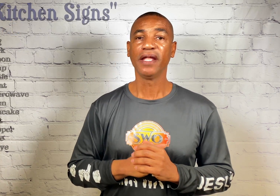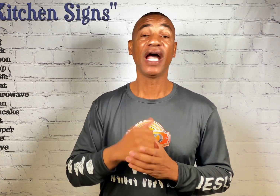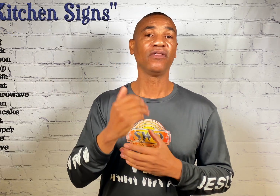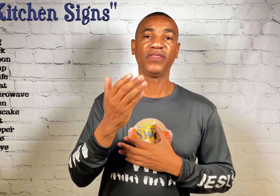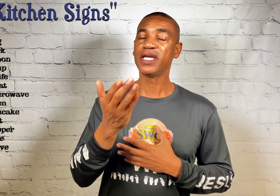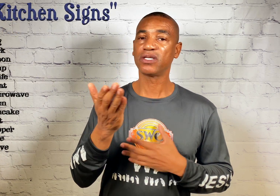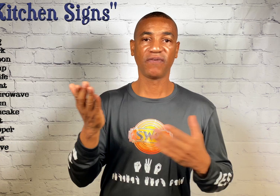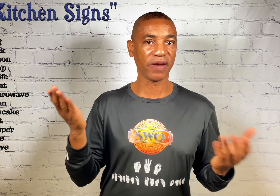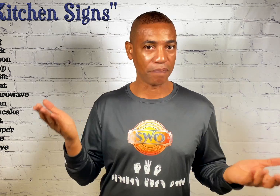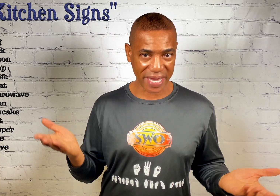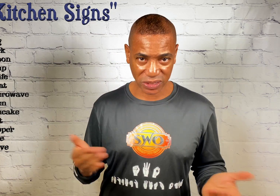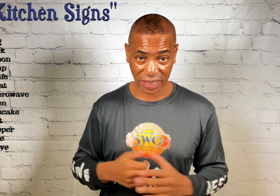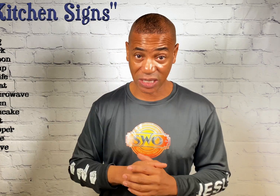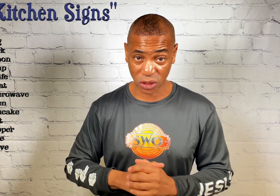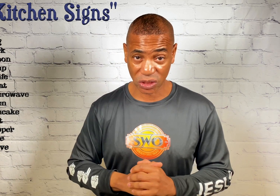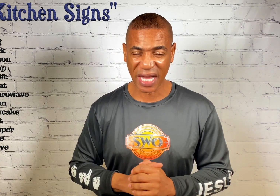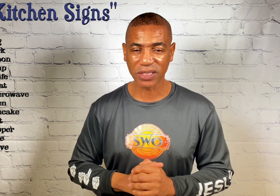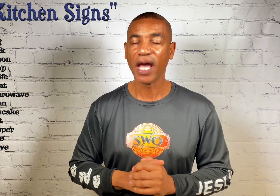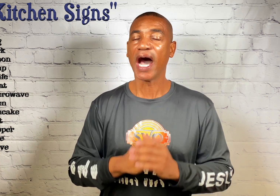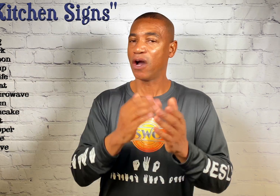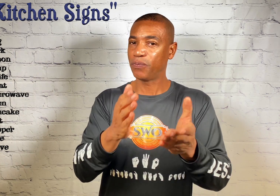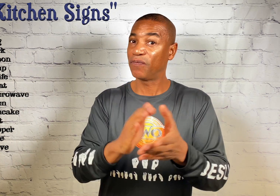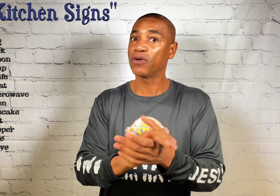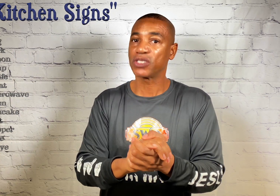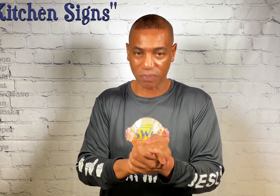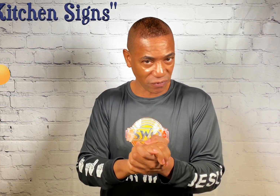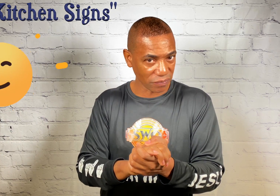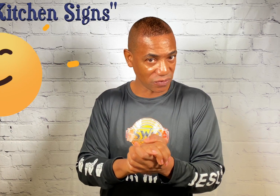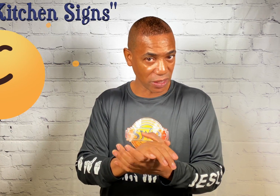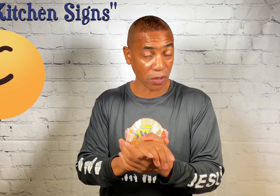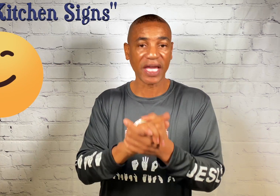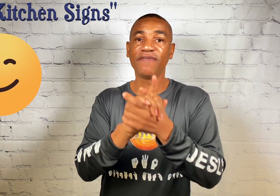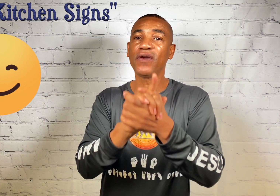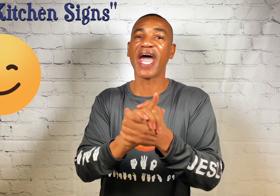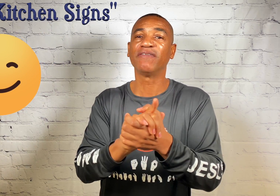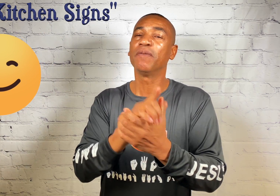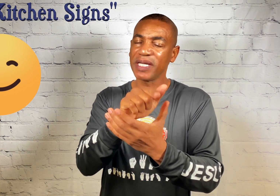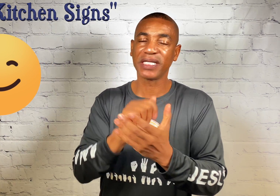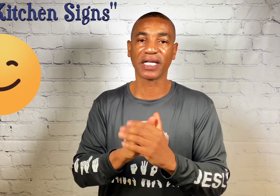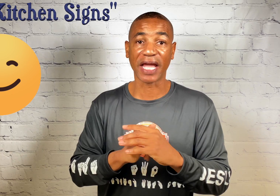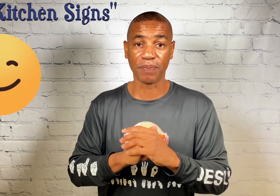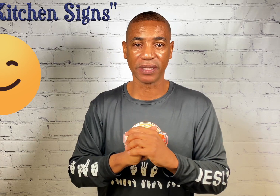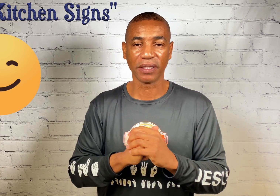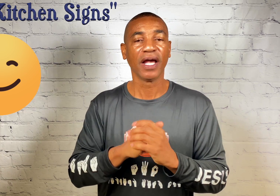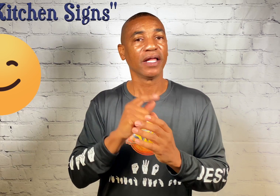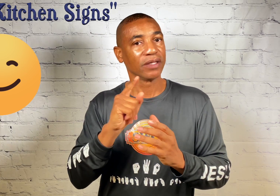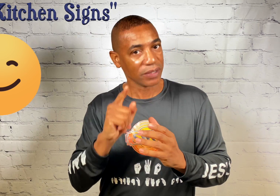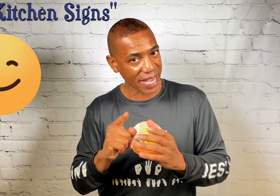Now, these are very basic kitchen signs. I hope you've learned something from this video. If you have, please hit the like button. Next,